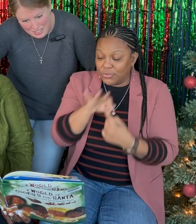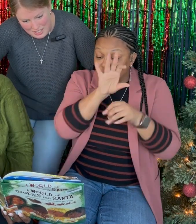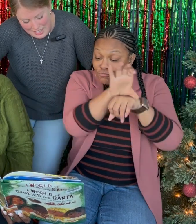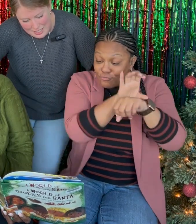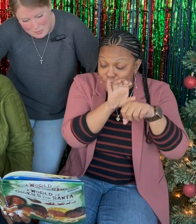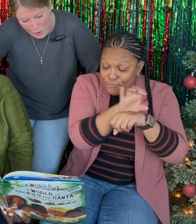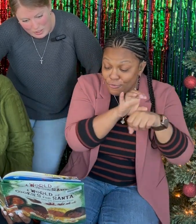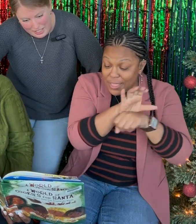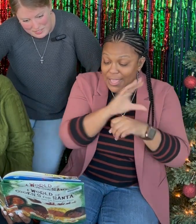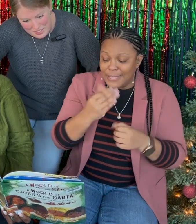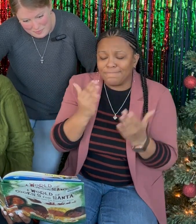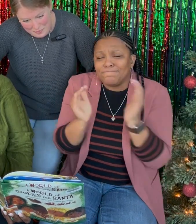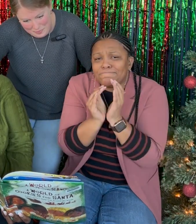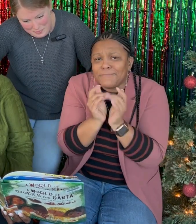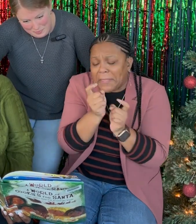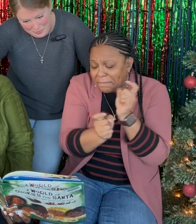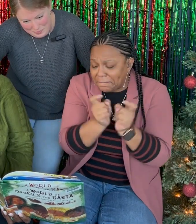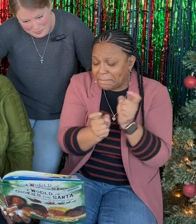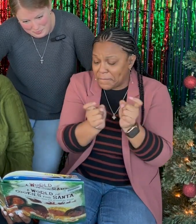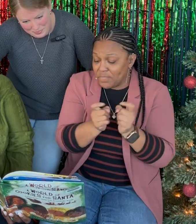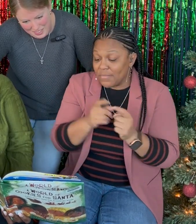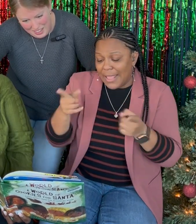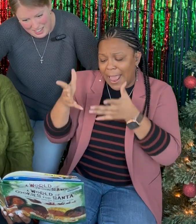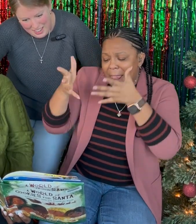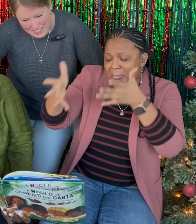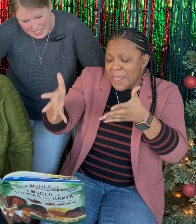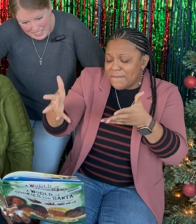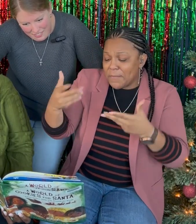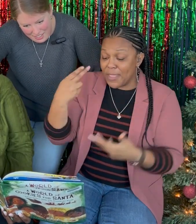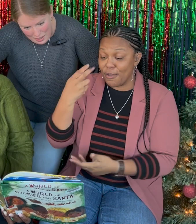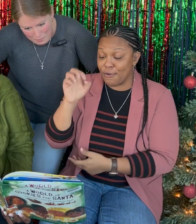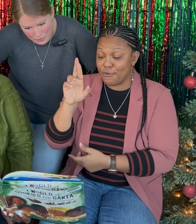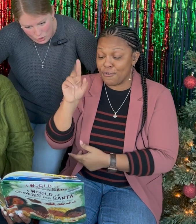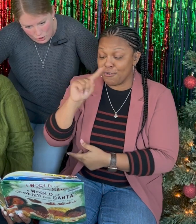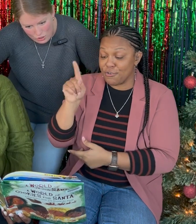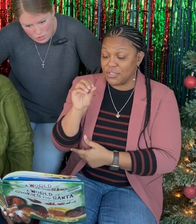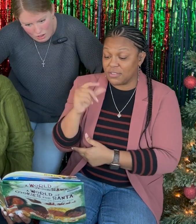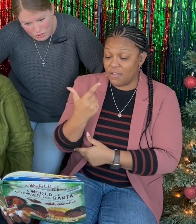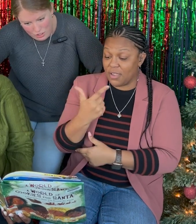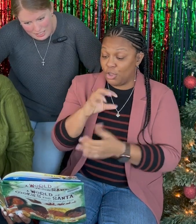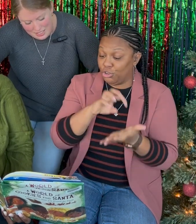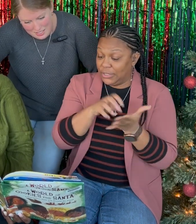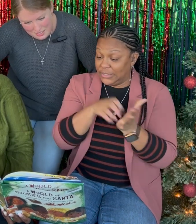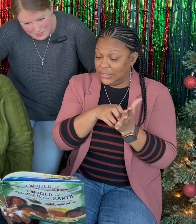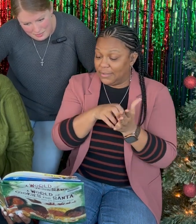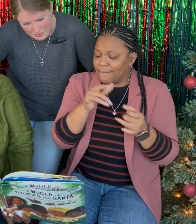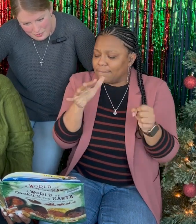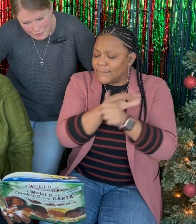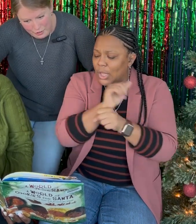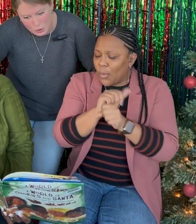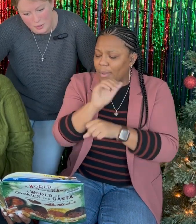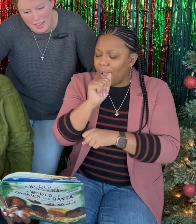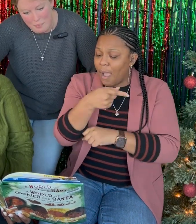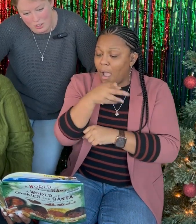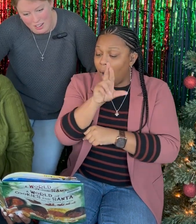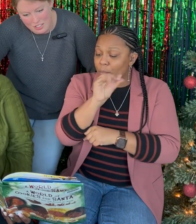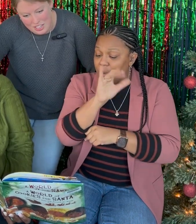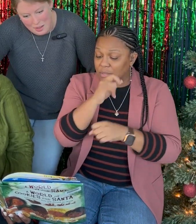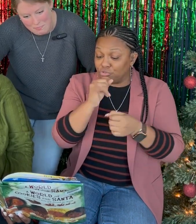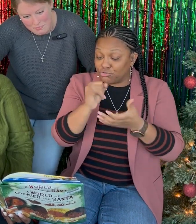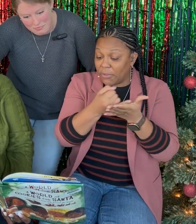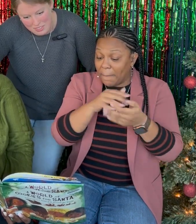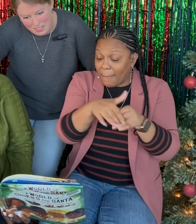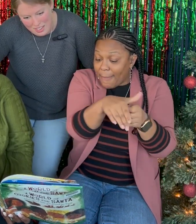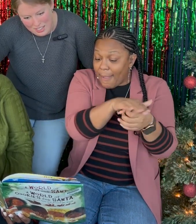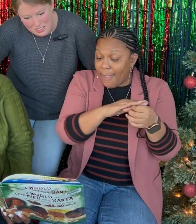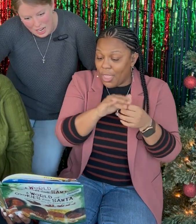chocolates and small gifts. They leave him Herzog cookies filled with apricot